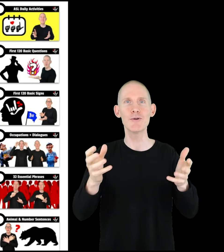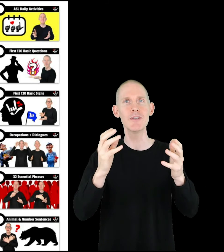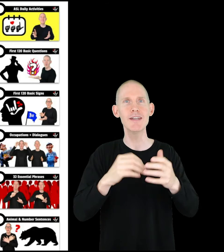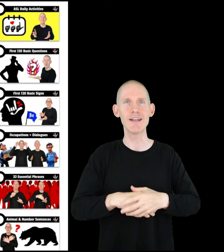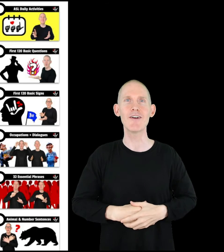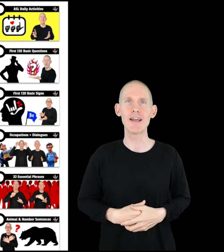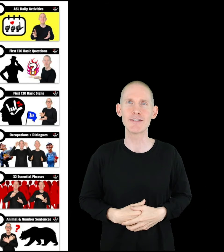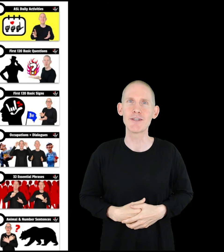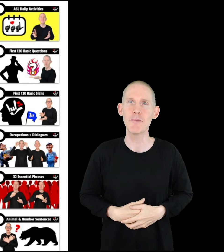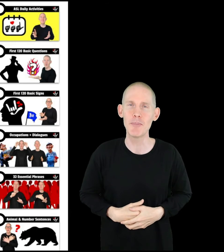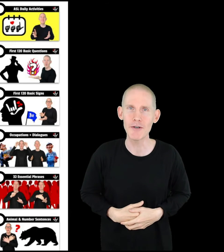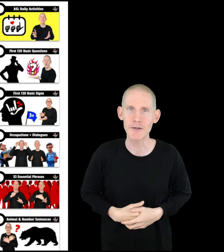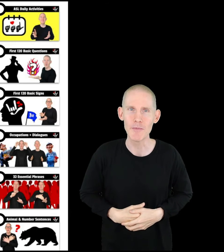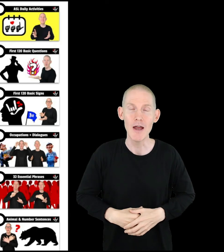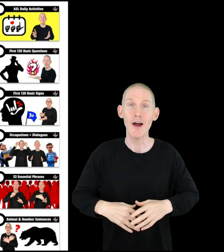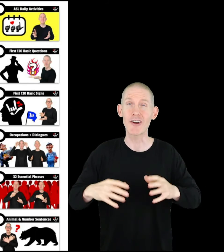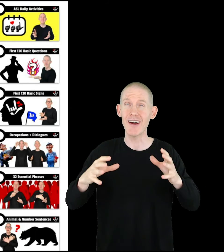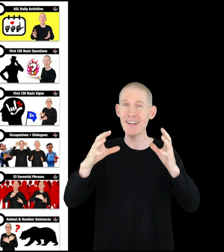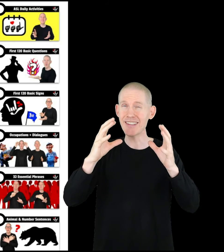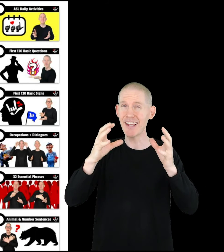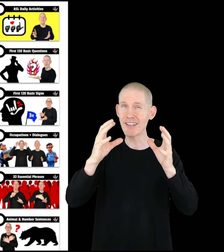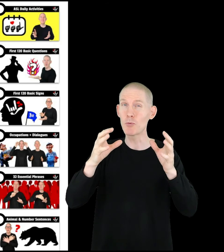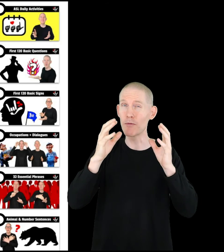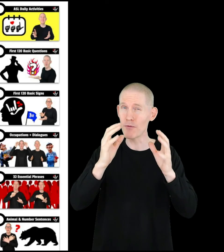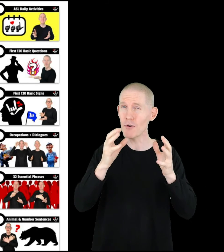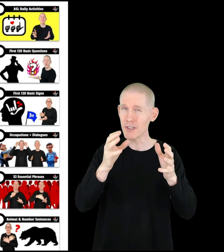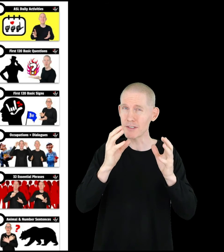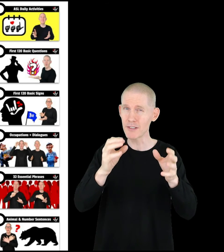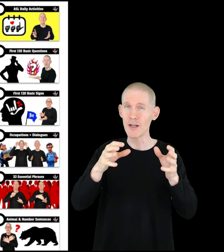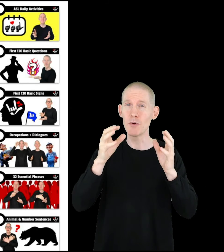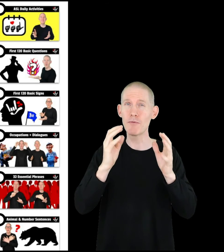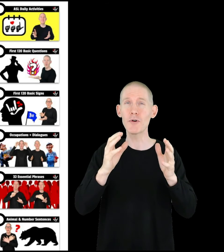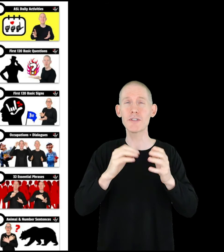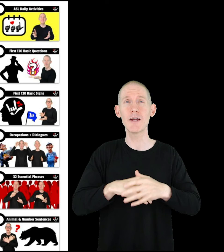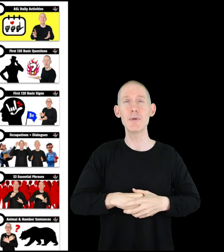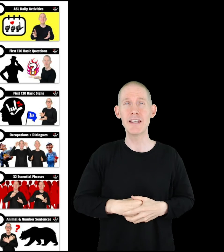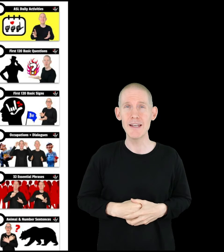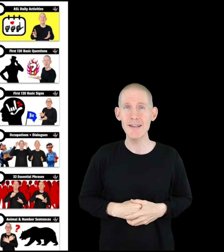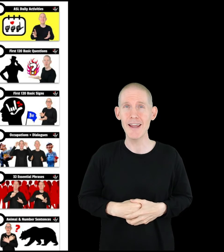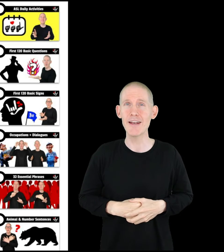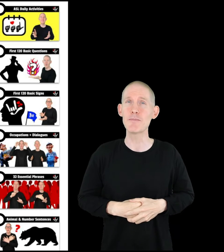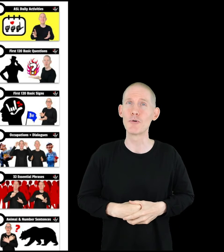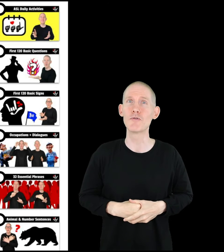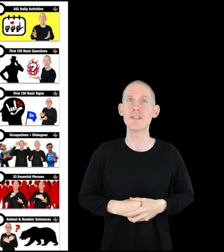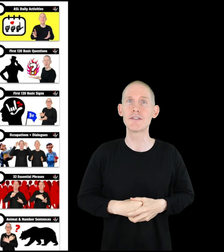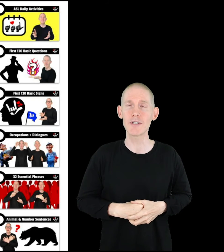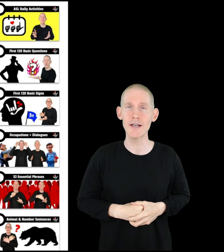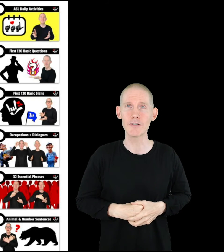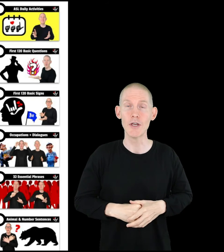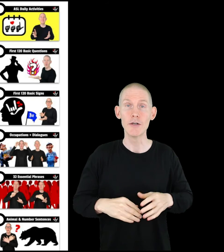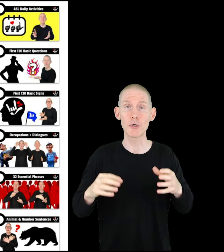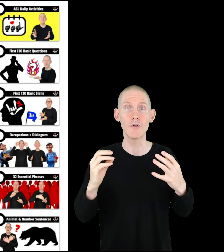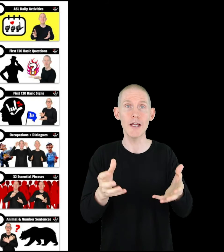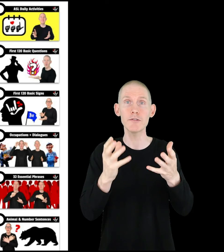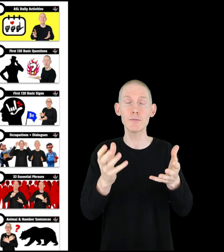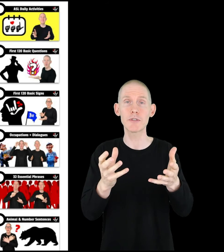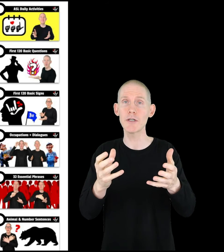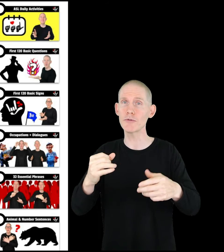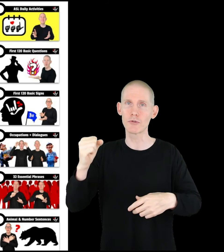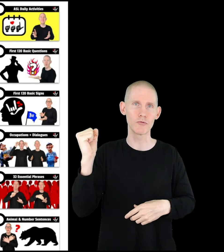included in our ASL bundle. Our content, we focus on beginning and improving signers. So if you have some skills,